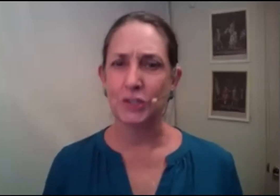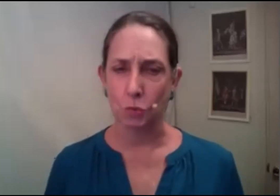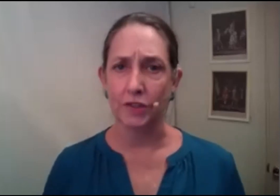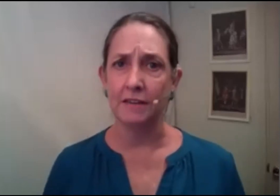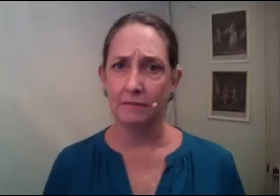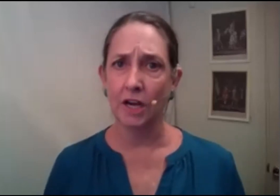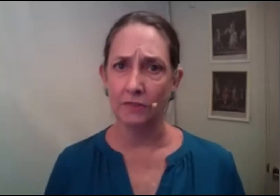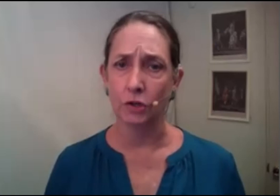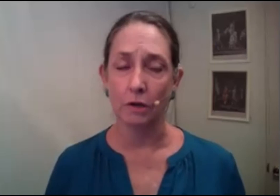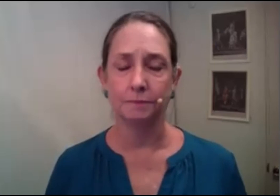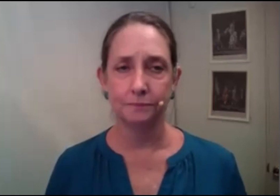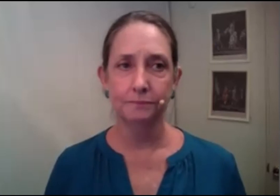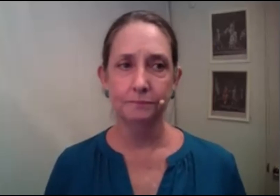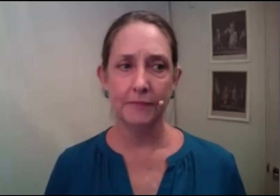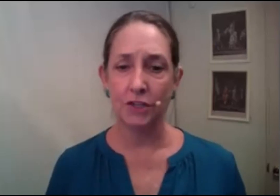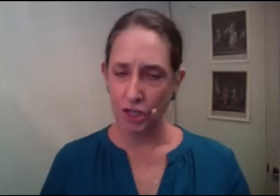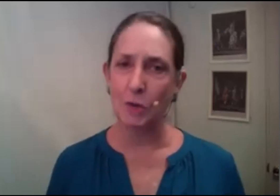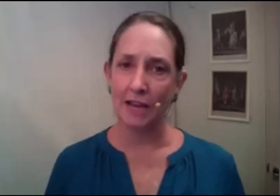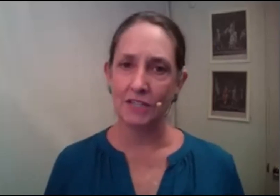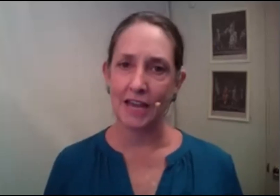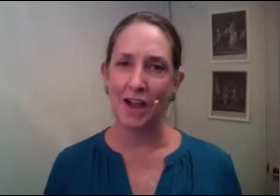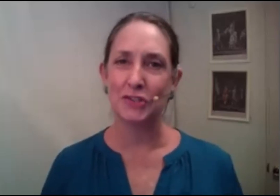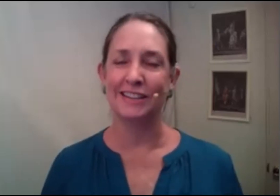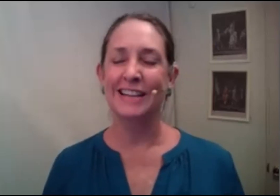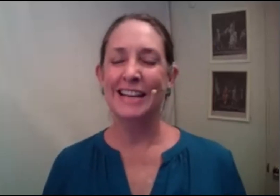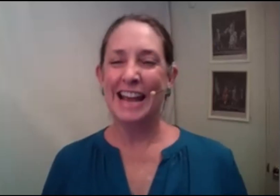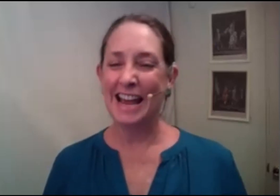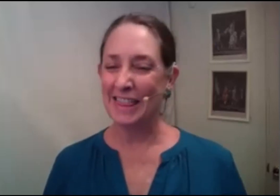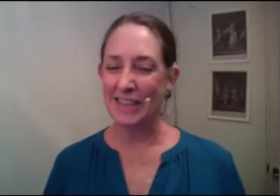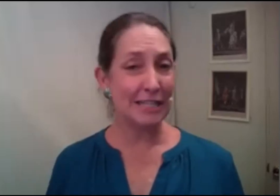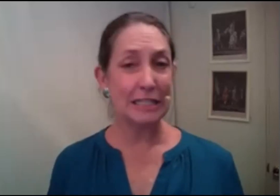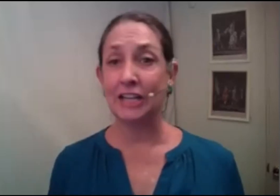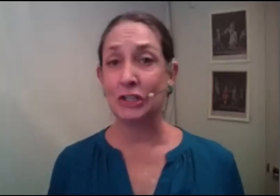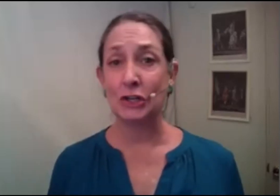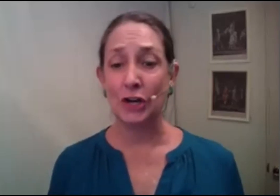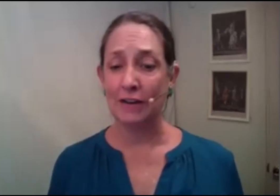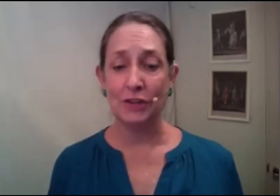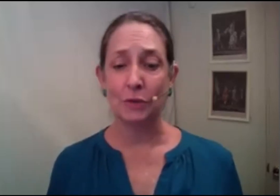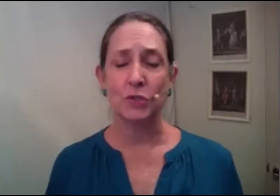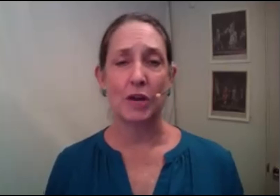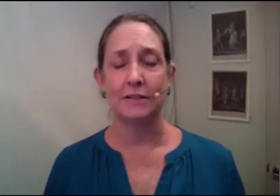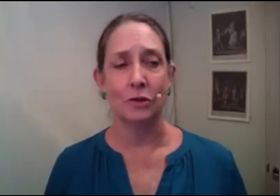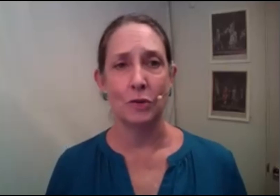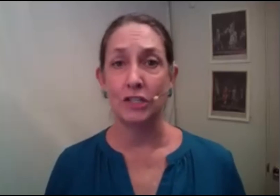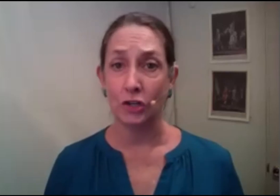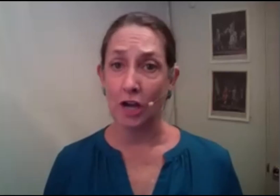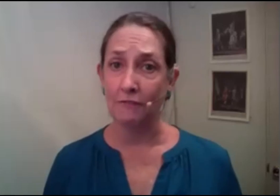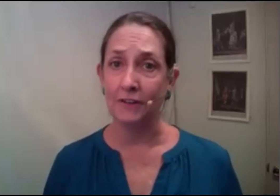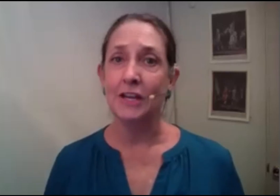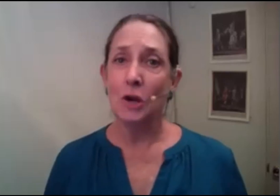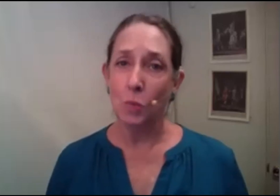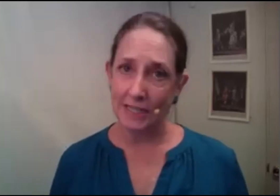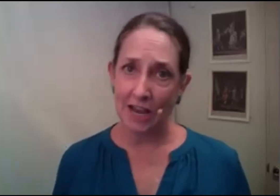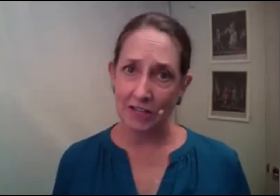really trustworthy kind of a girl. And she arrived at the house and the kids liked her and everything was great. So they took off